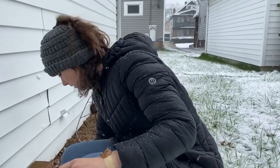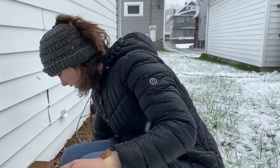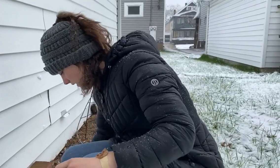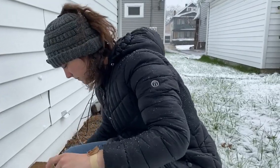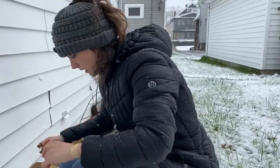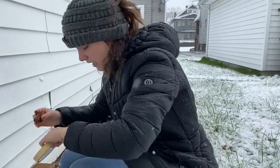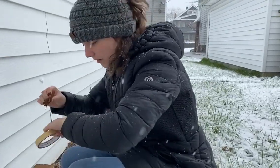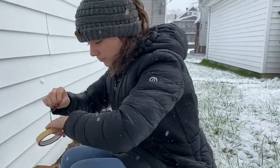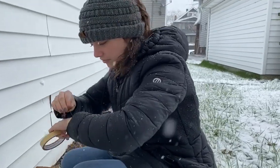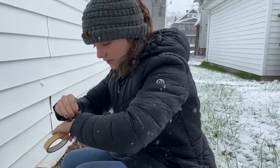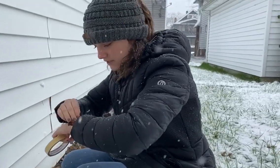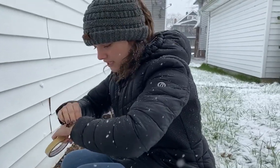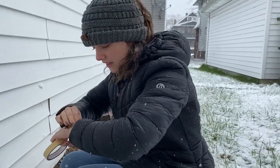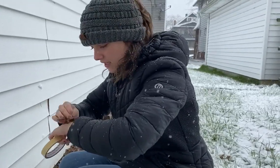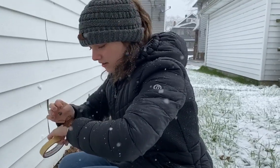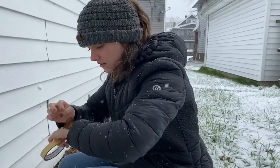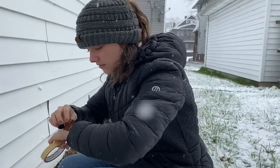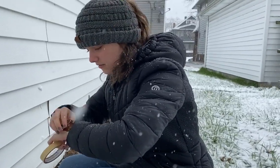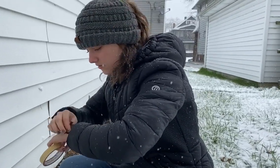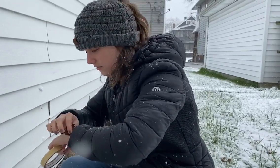Let's put a couple leaves on there.